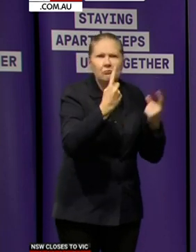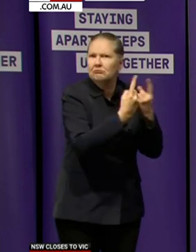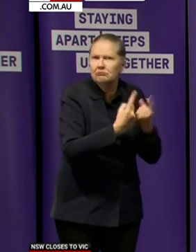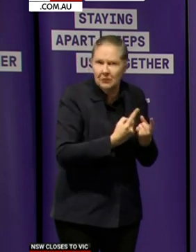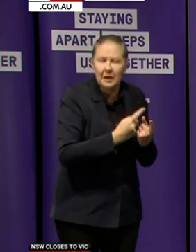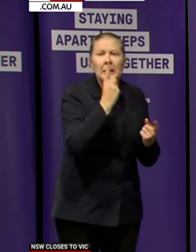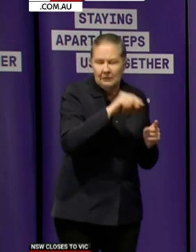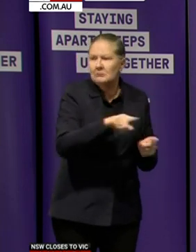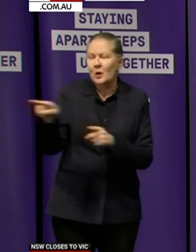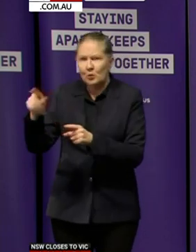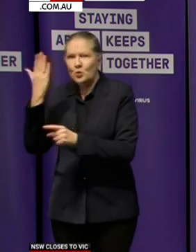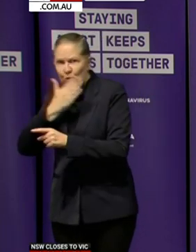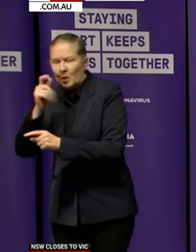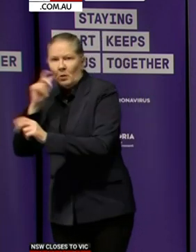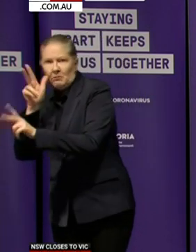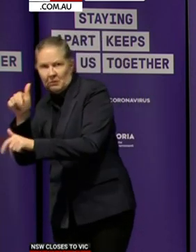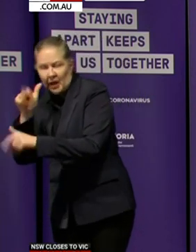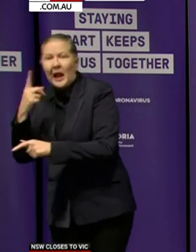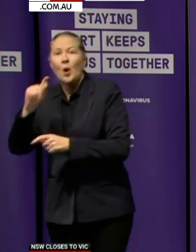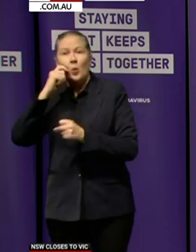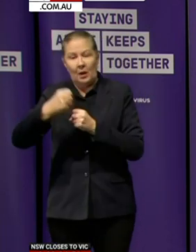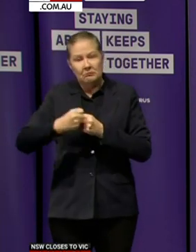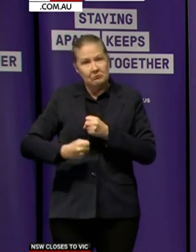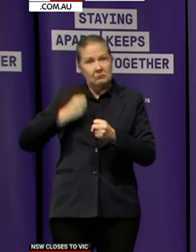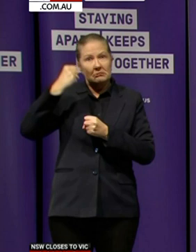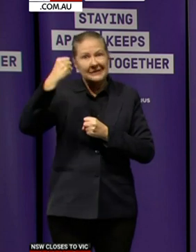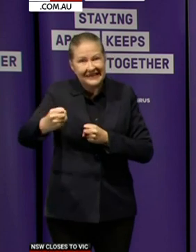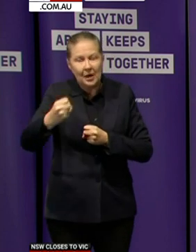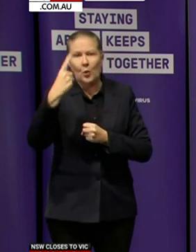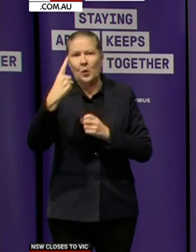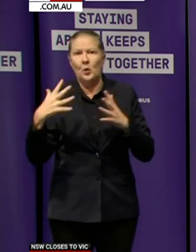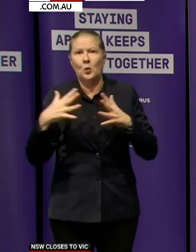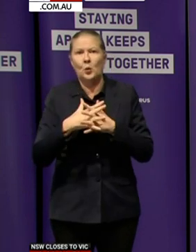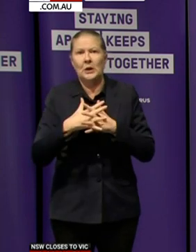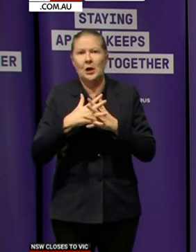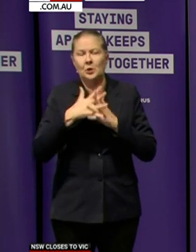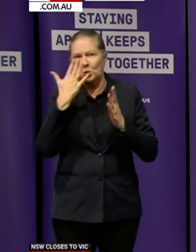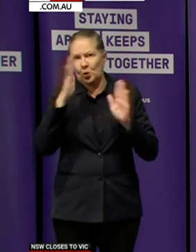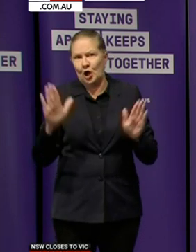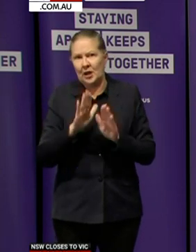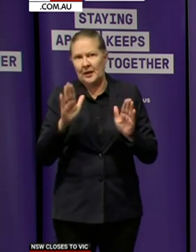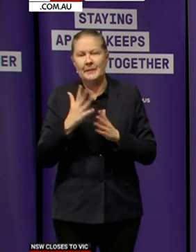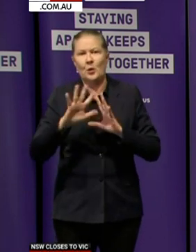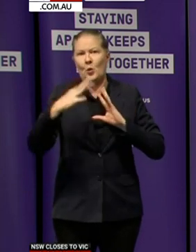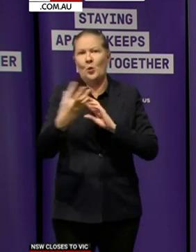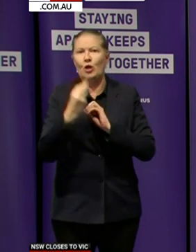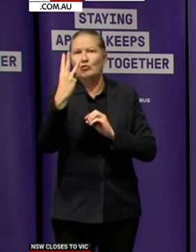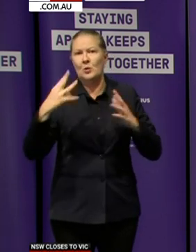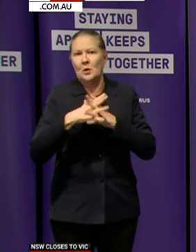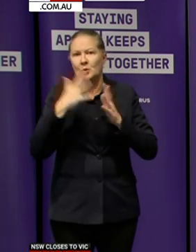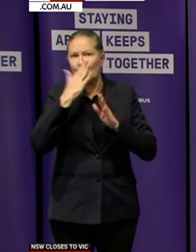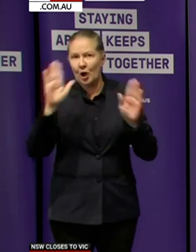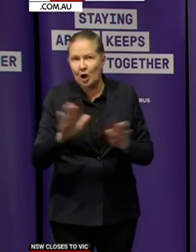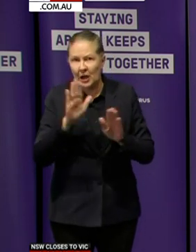finally, there is a week's extension of the school holidays to give us some more time to plan, some more time to get